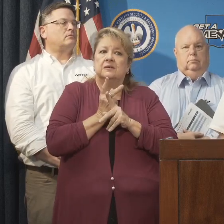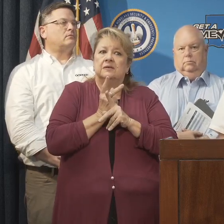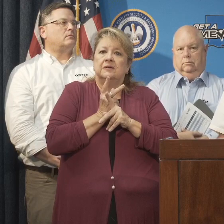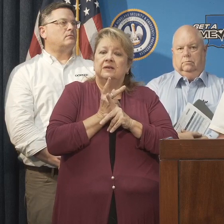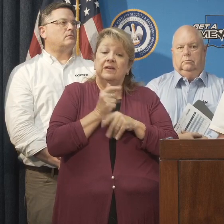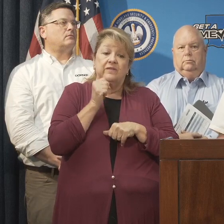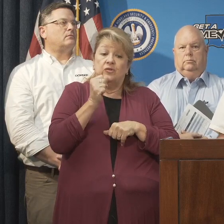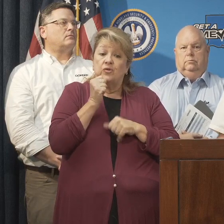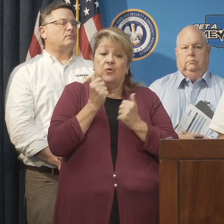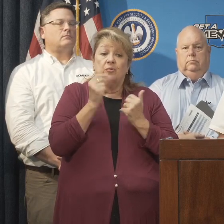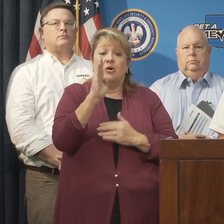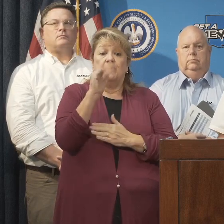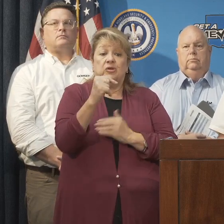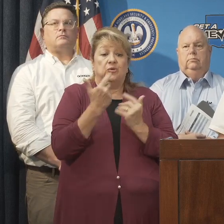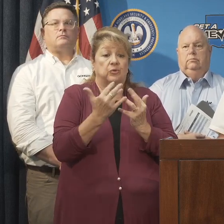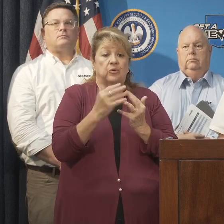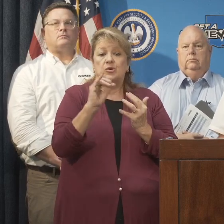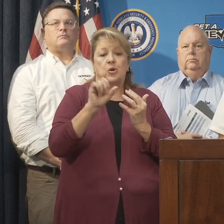with that.